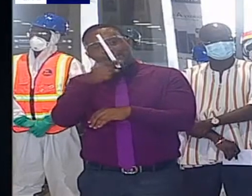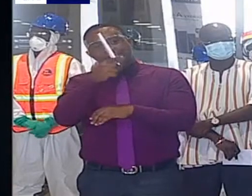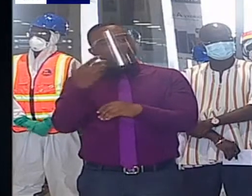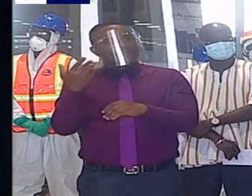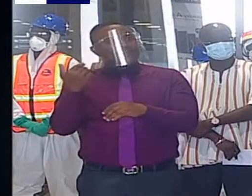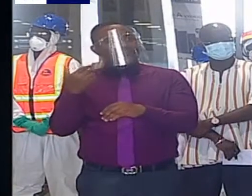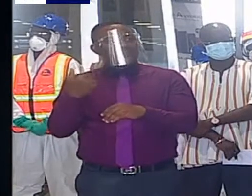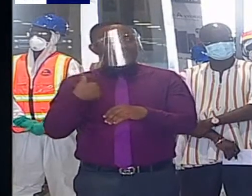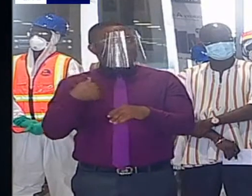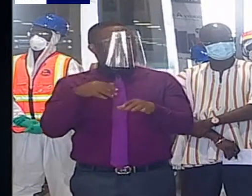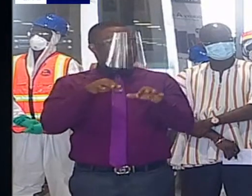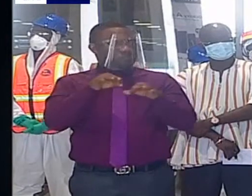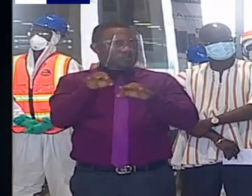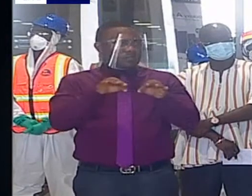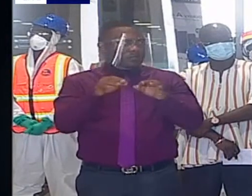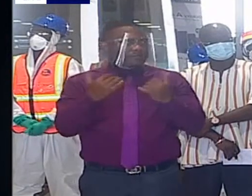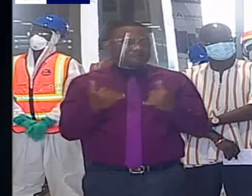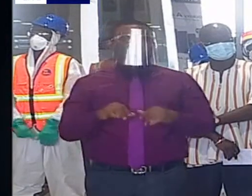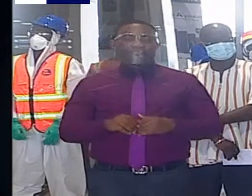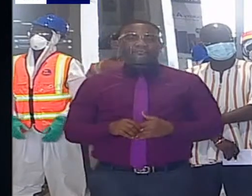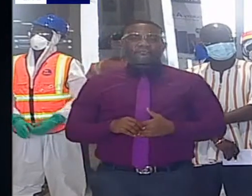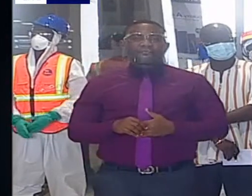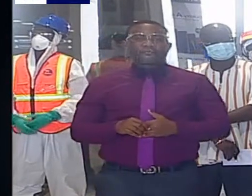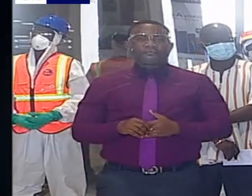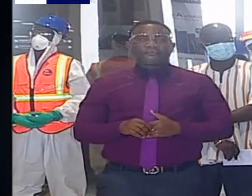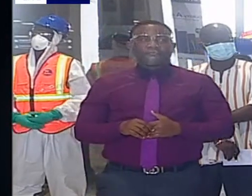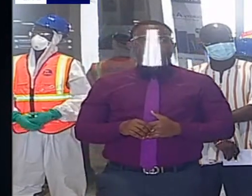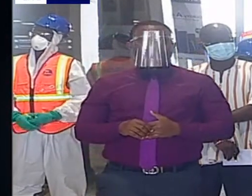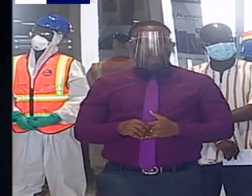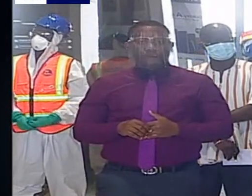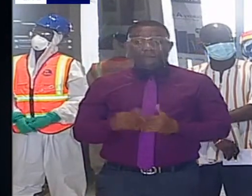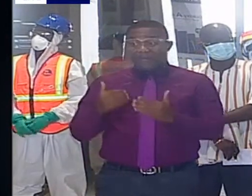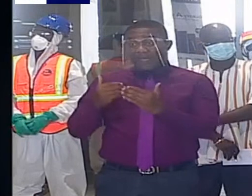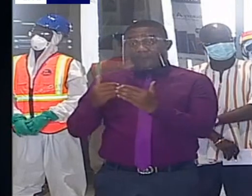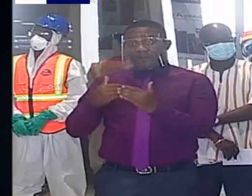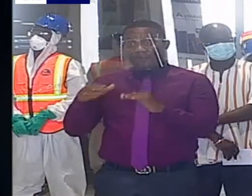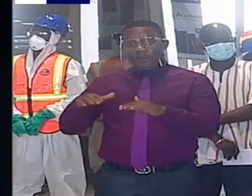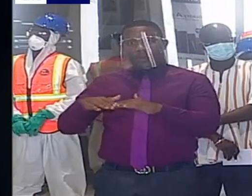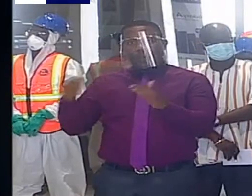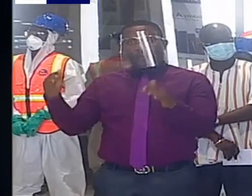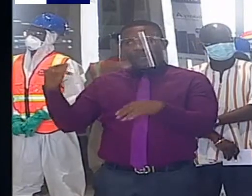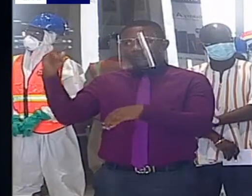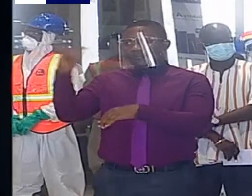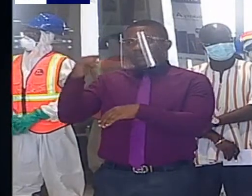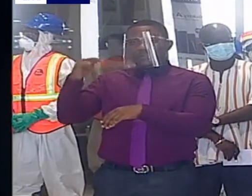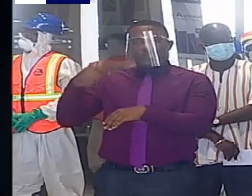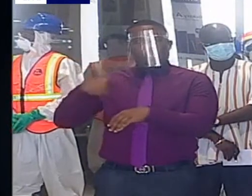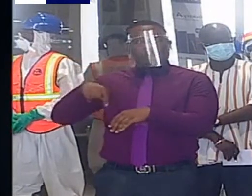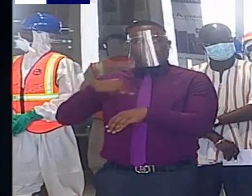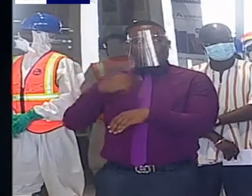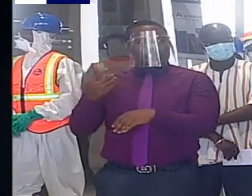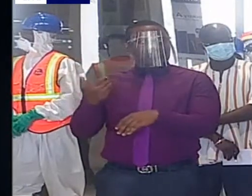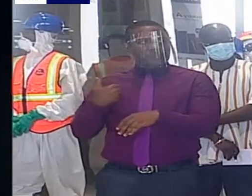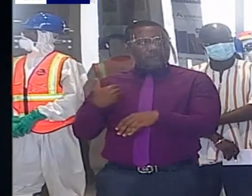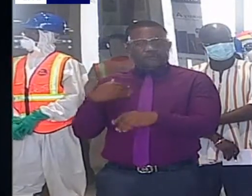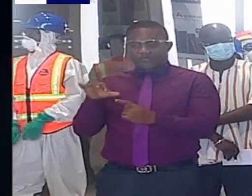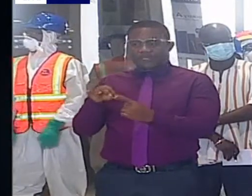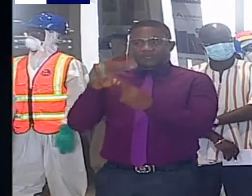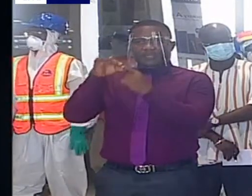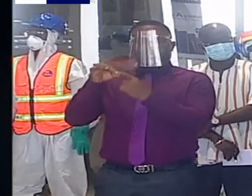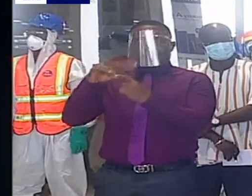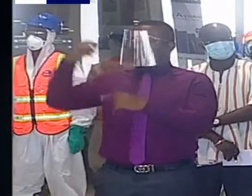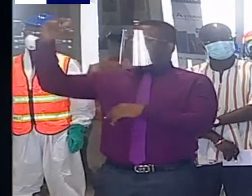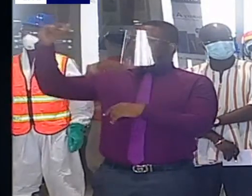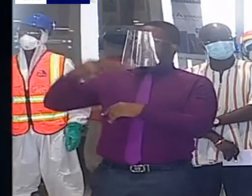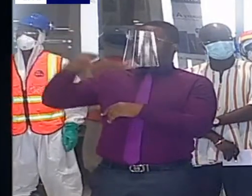Let me take my time to speak about this. Before this evening, we had evacuation special flights coming to